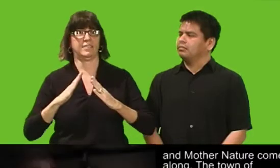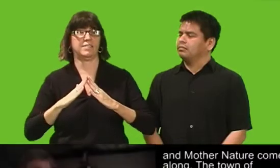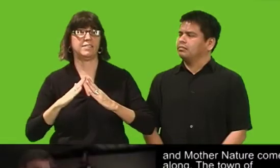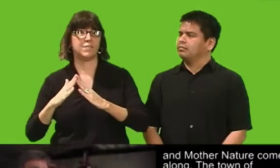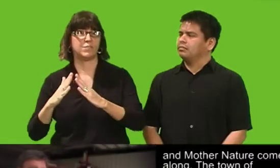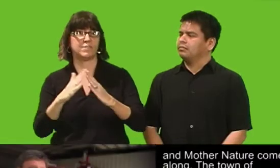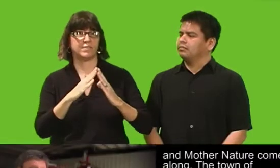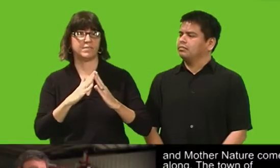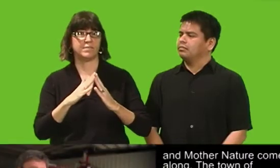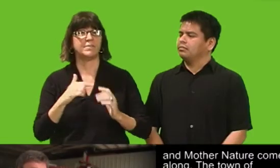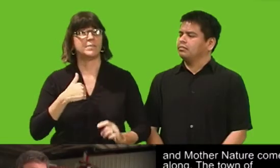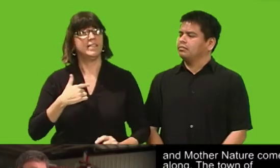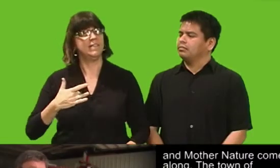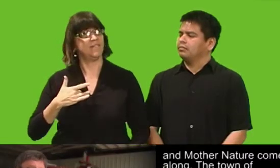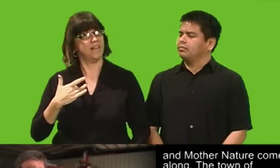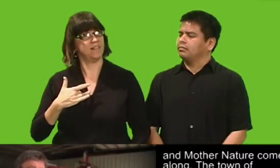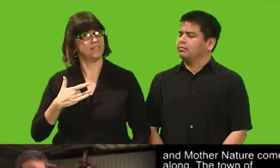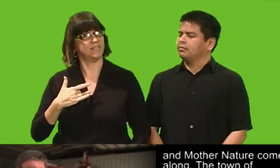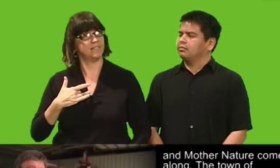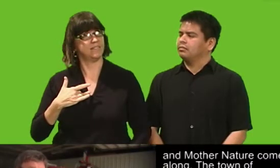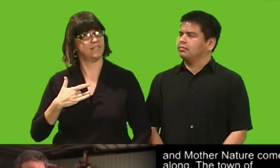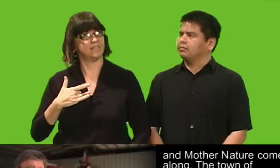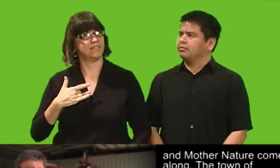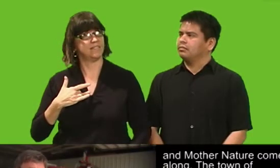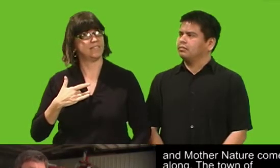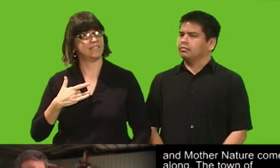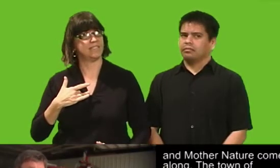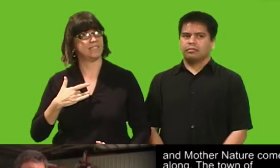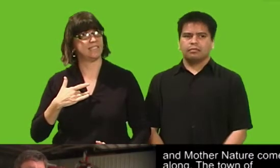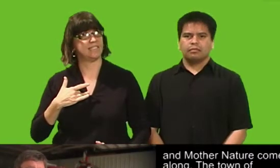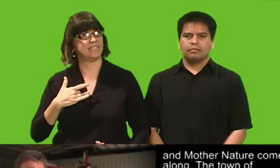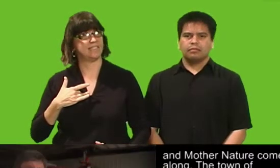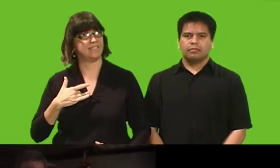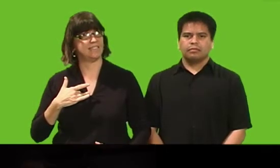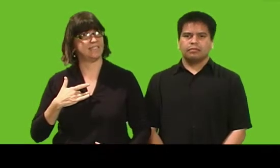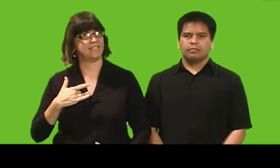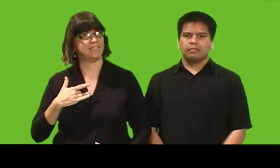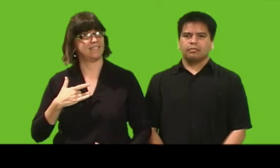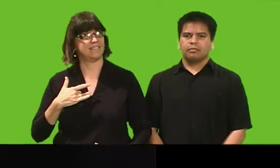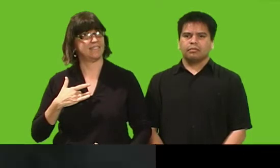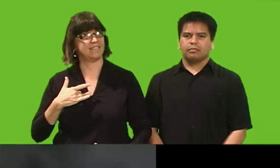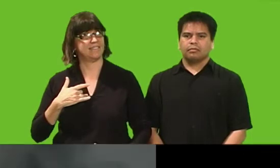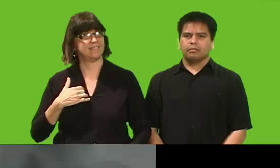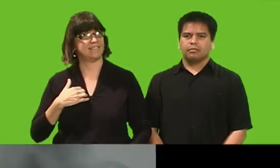The town of Montague was saved by the wind change.